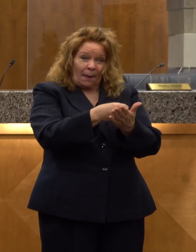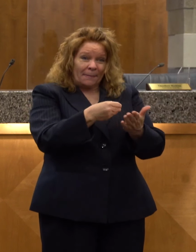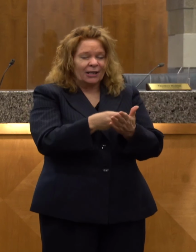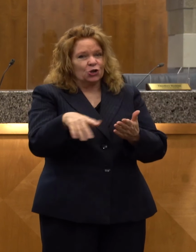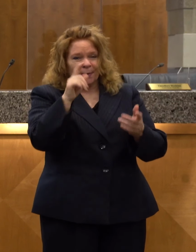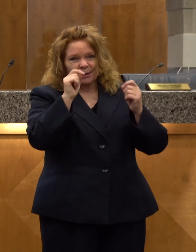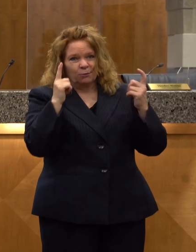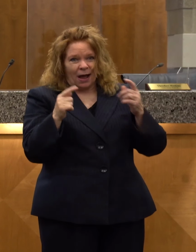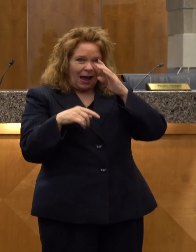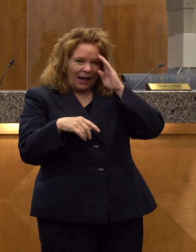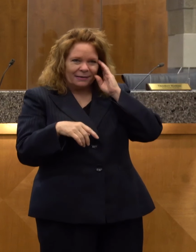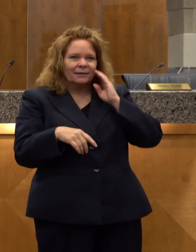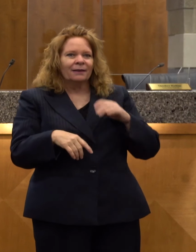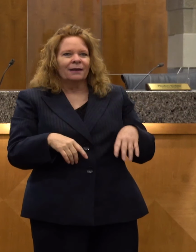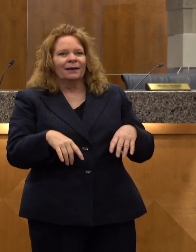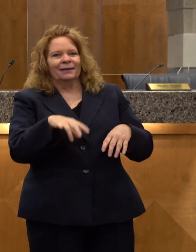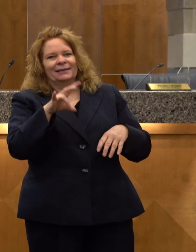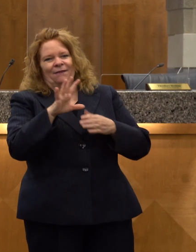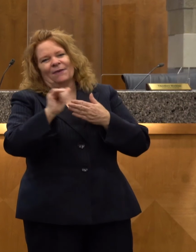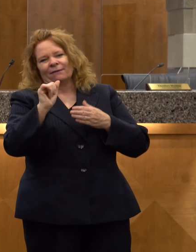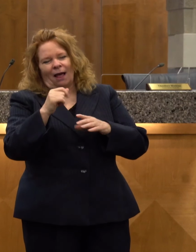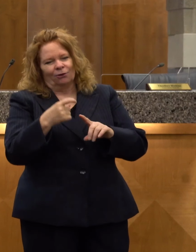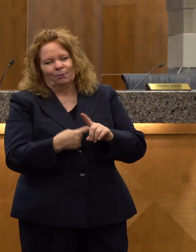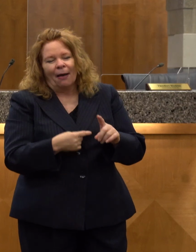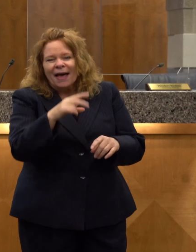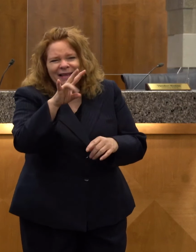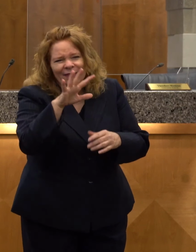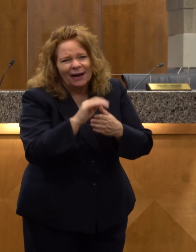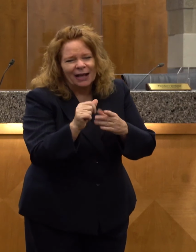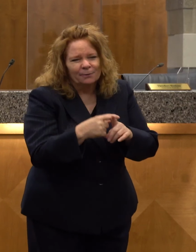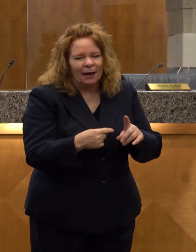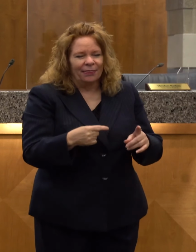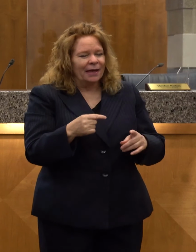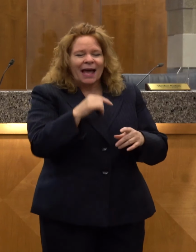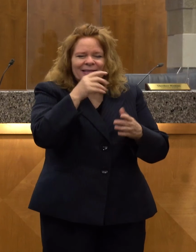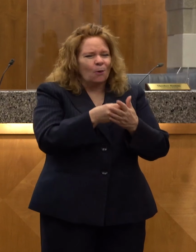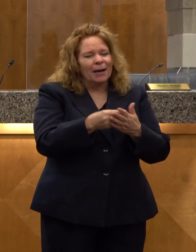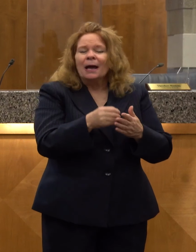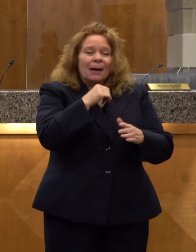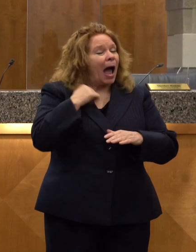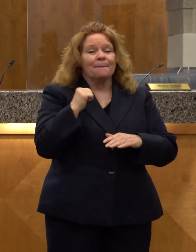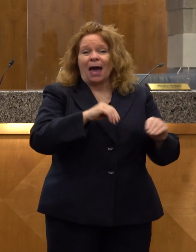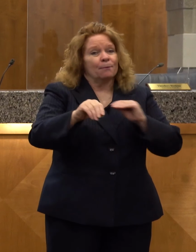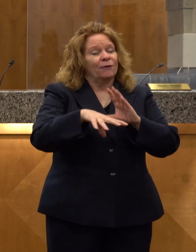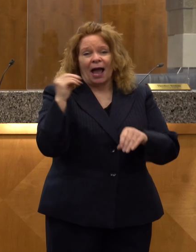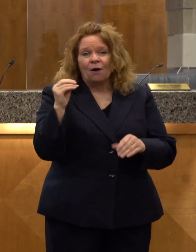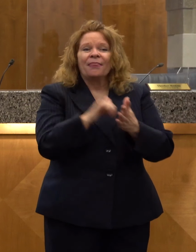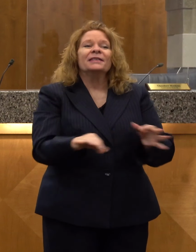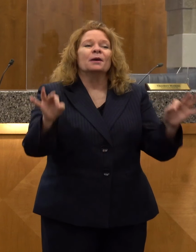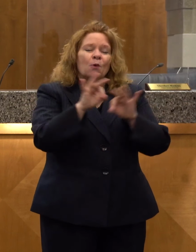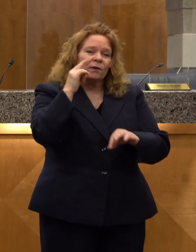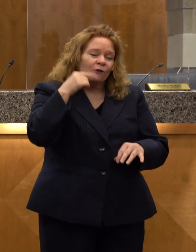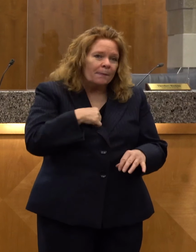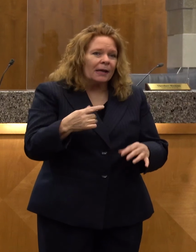surprised, $175 a month. That is no money, okay? And I'm not moving out. So this is very important to me, it's